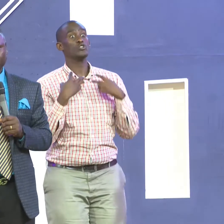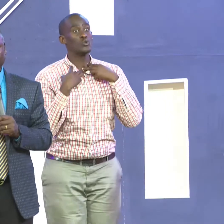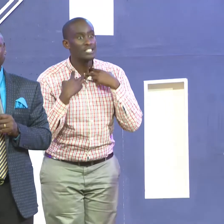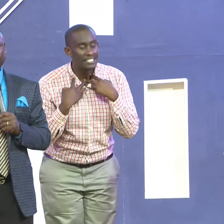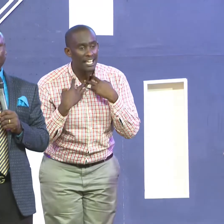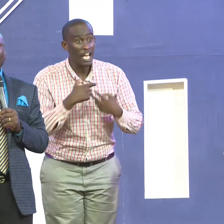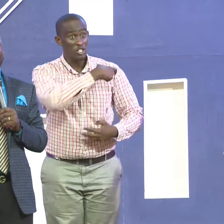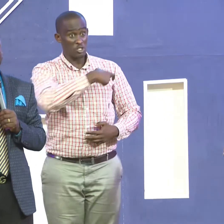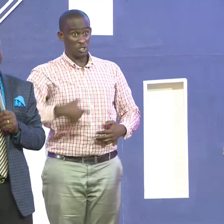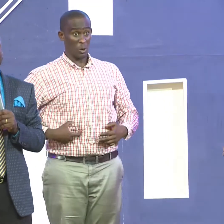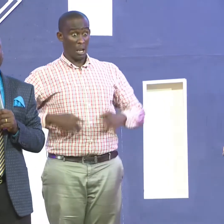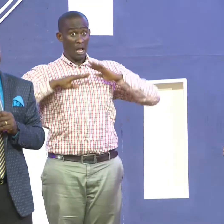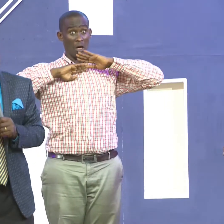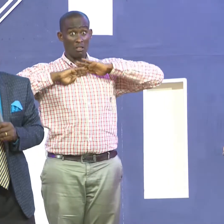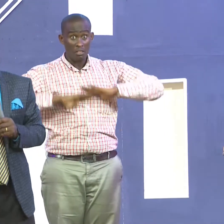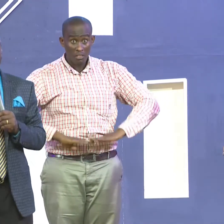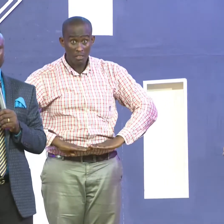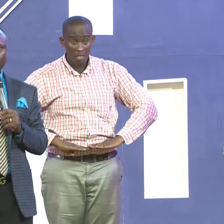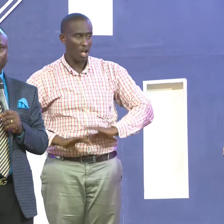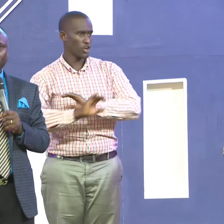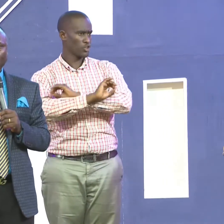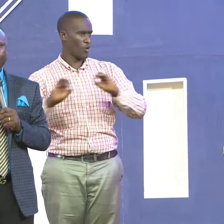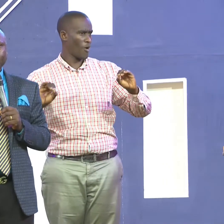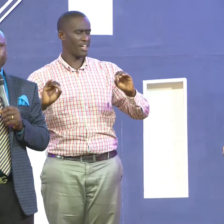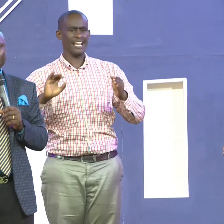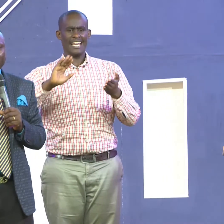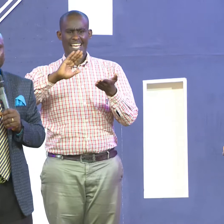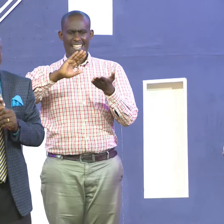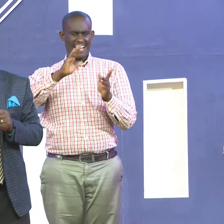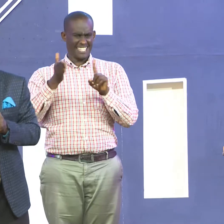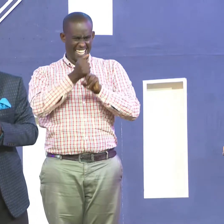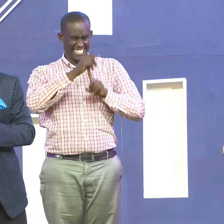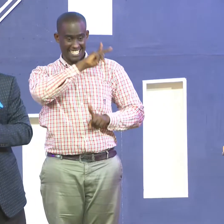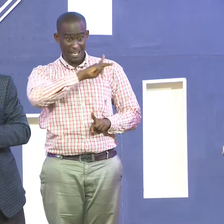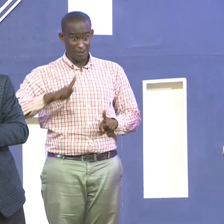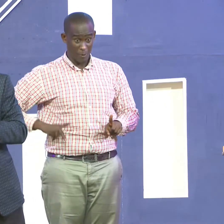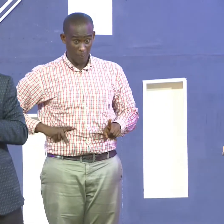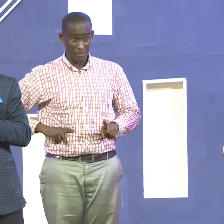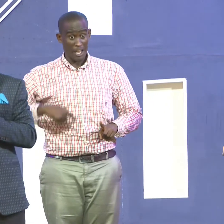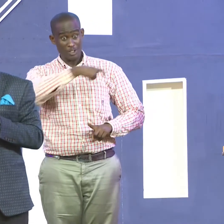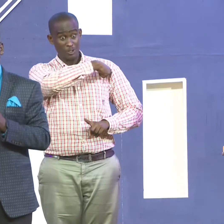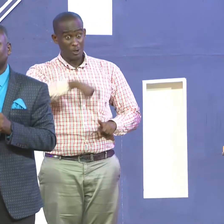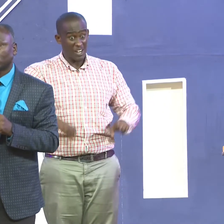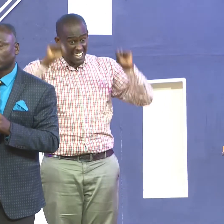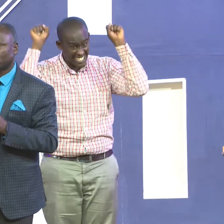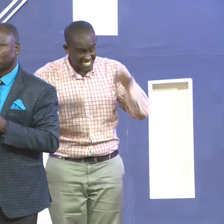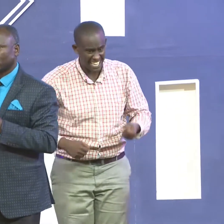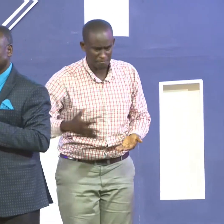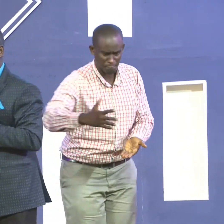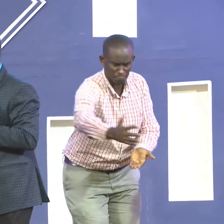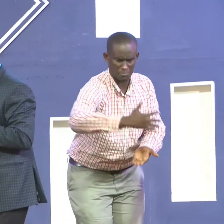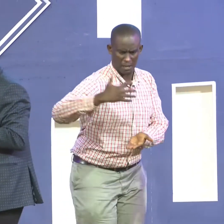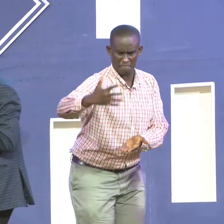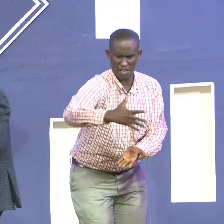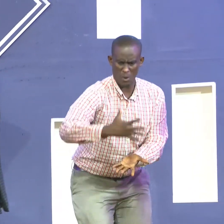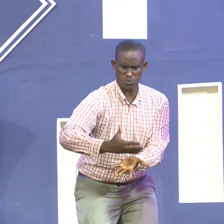not contented that the kingdom he has got will make him to attain any wealth